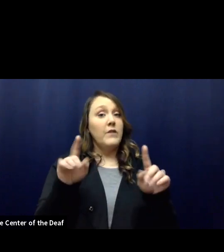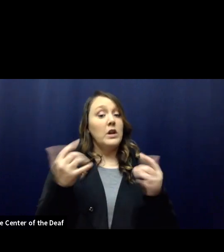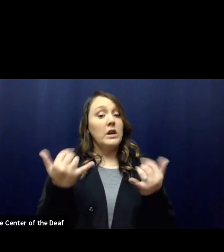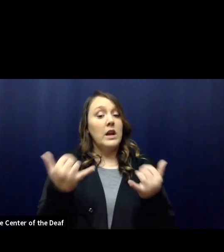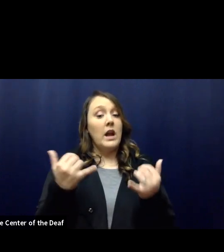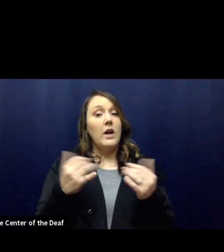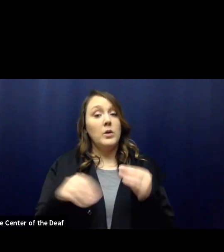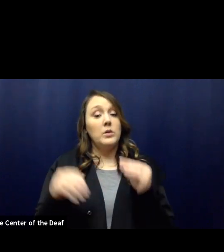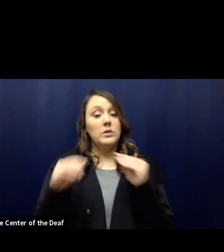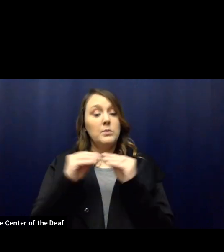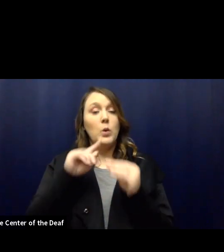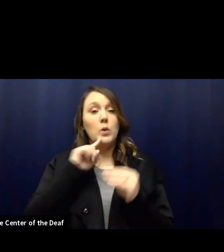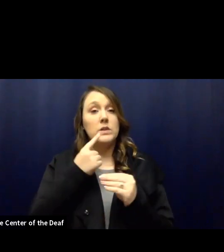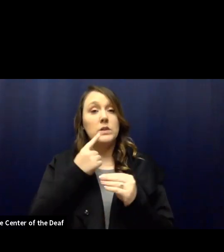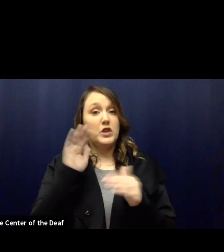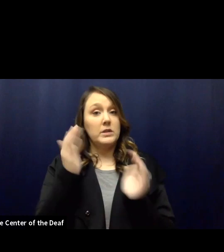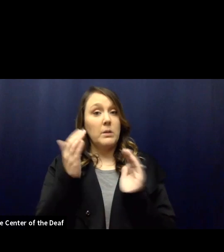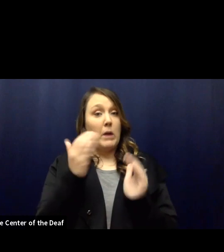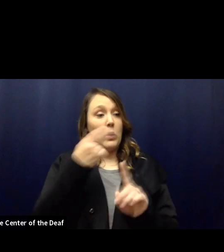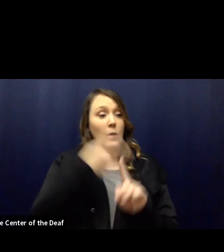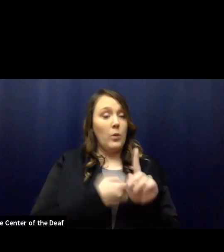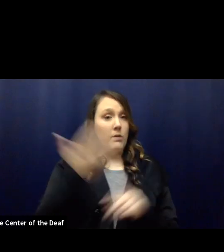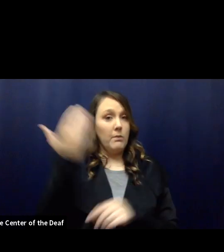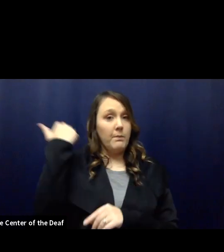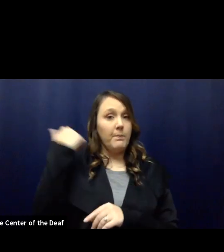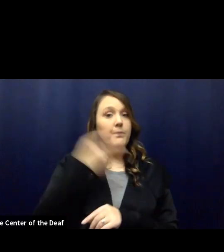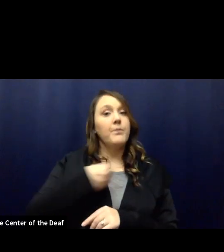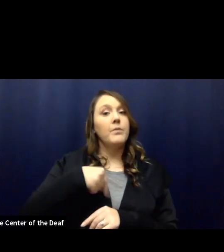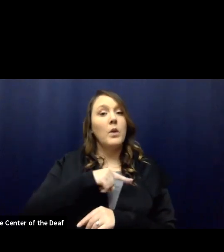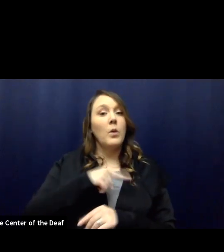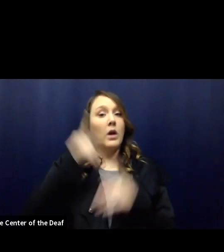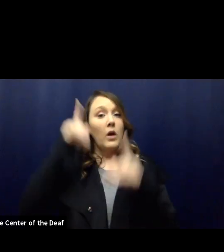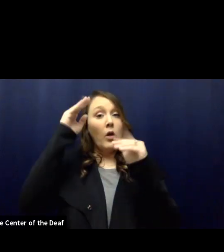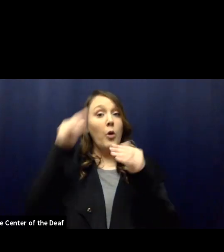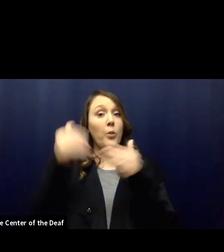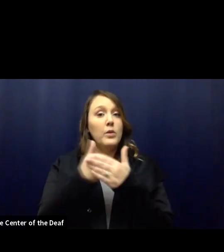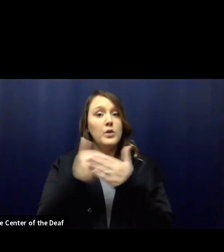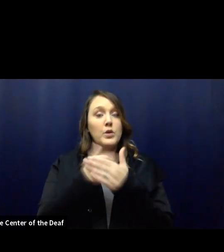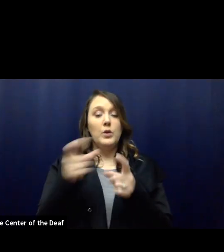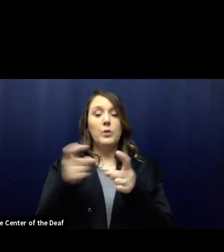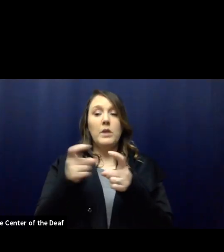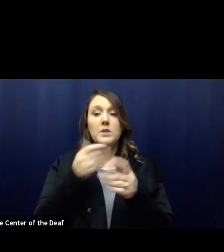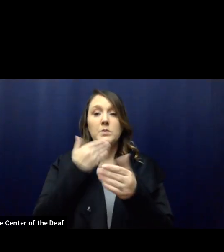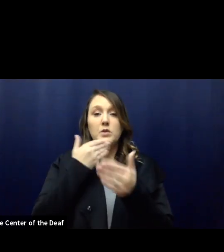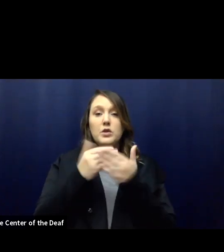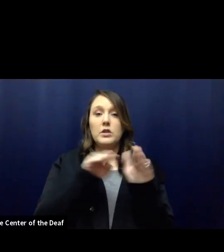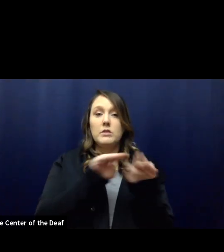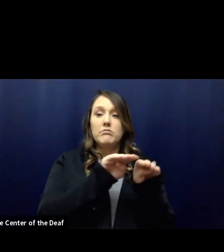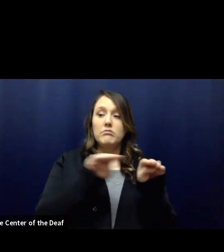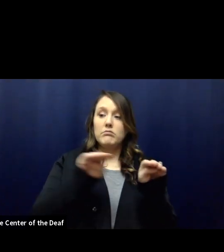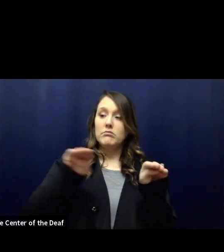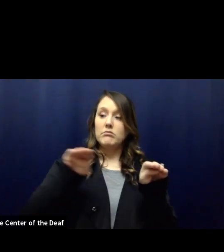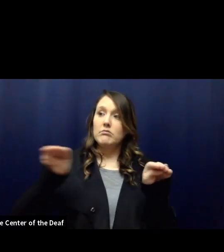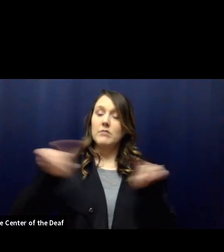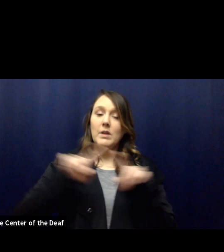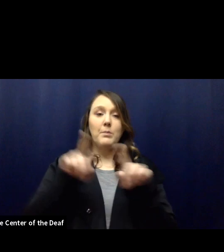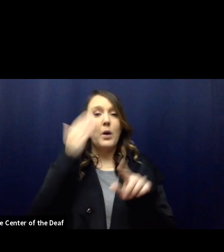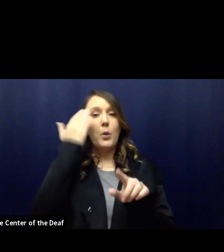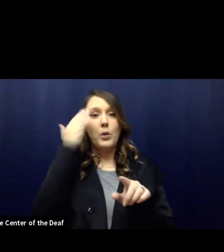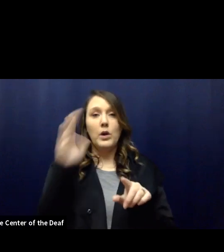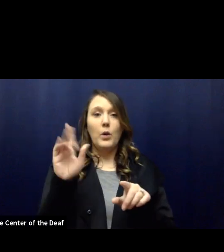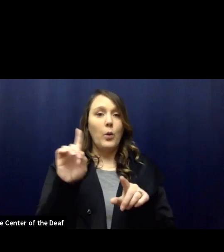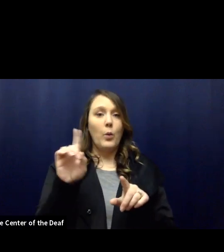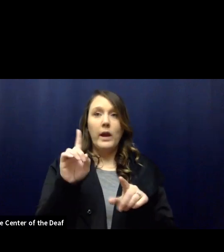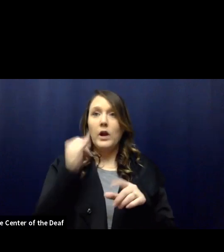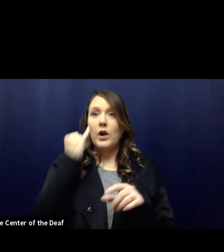here 1 month ago. We all hope that we reach a new and manageable plateau, but we have no idea where that is or if it's on